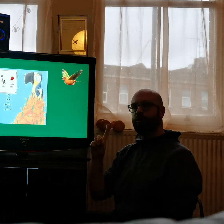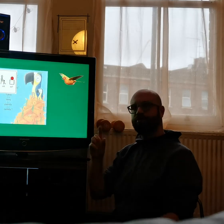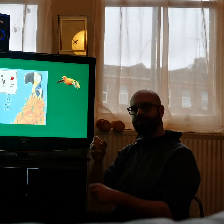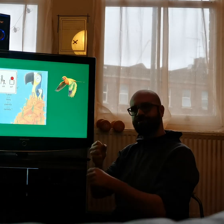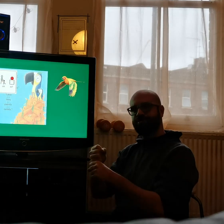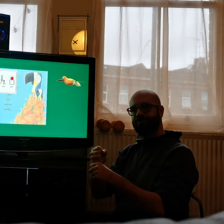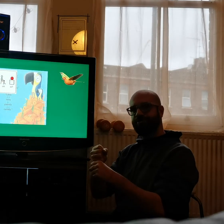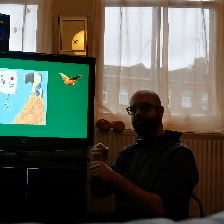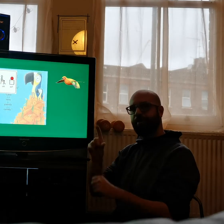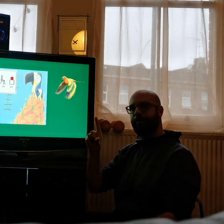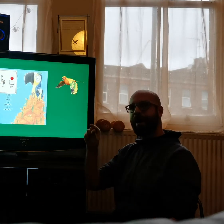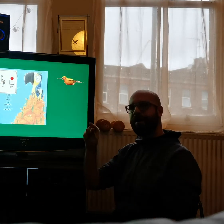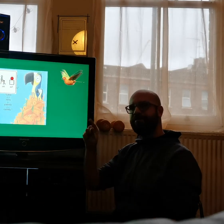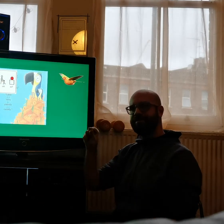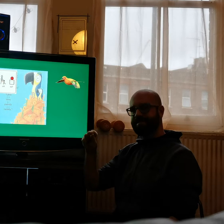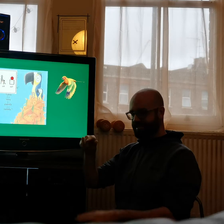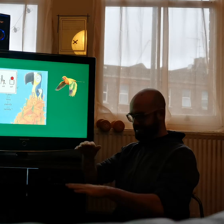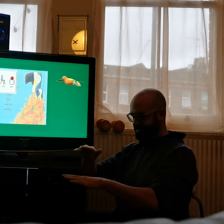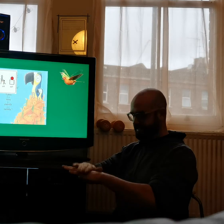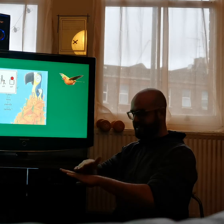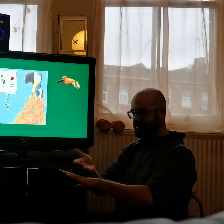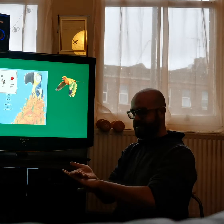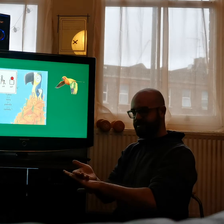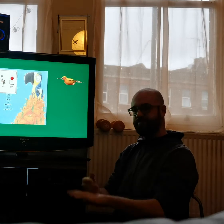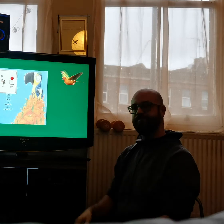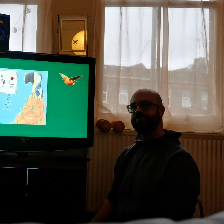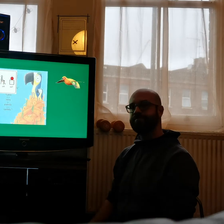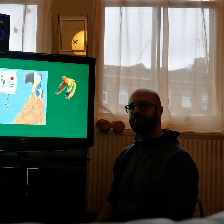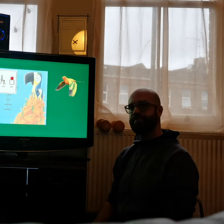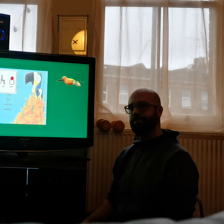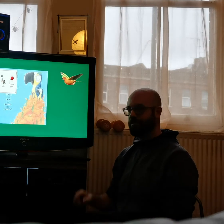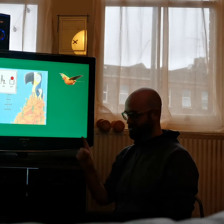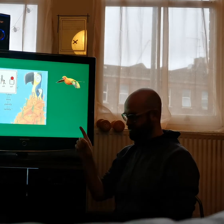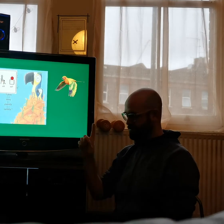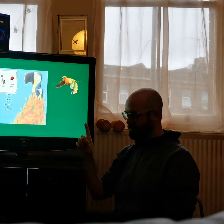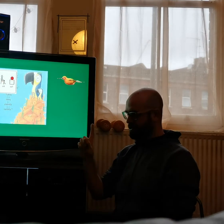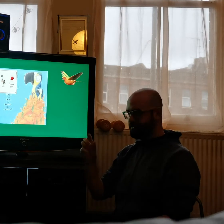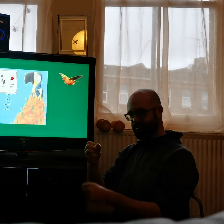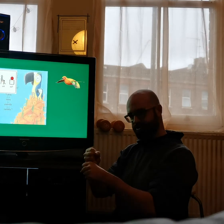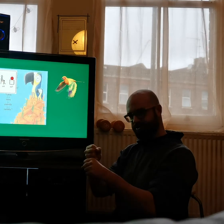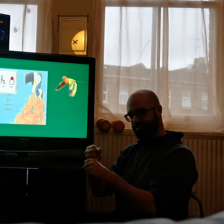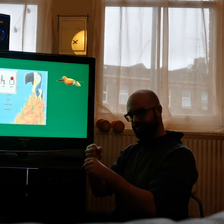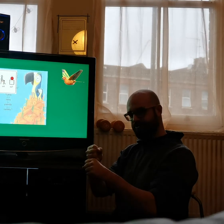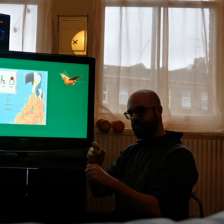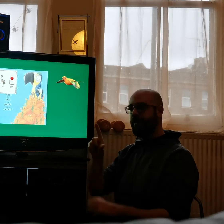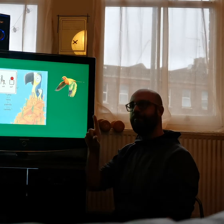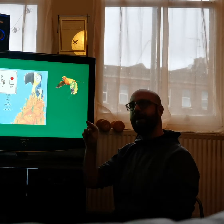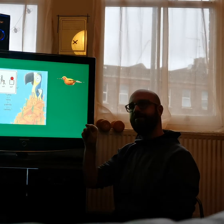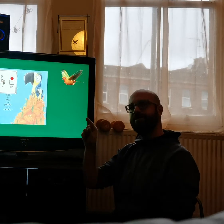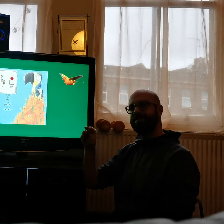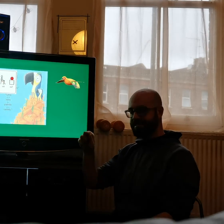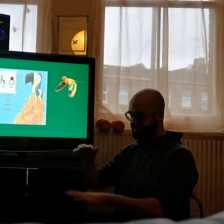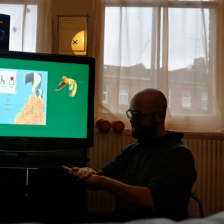What do parrots sit on? What do parrots sit